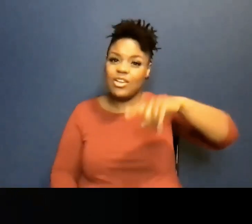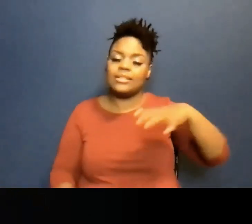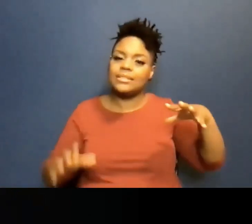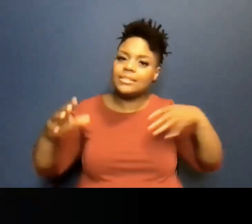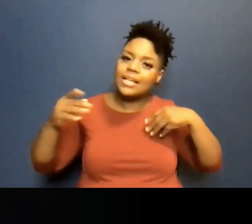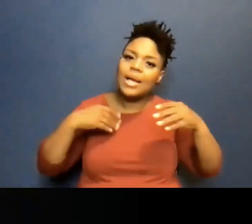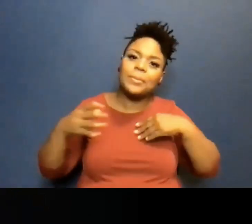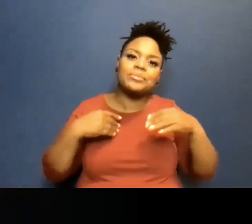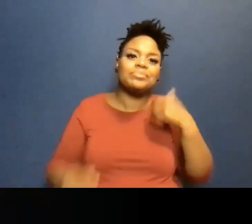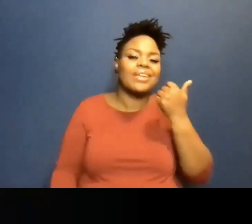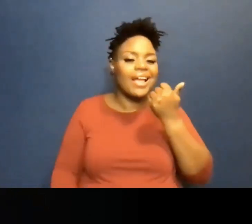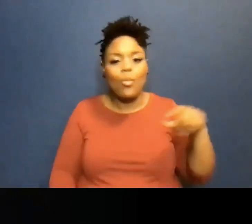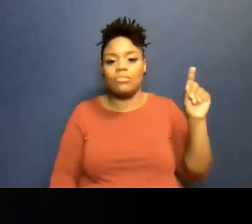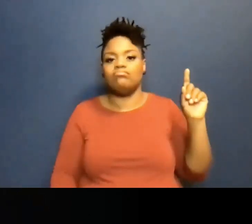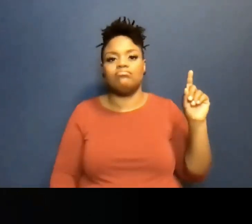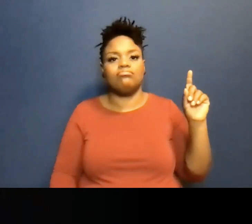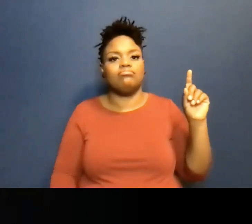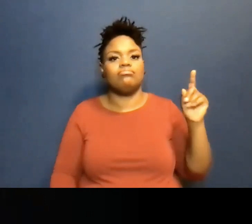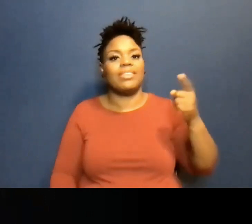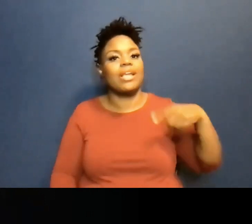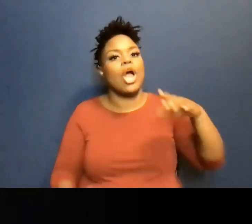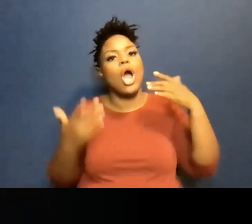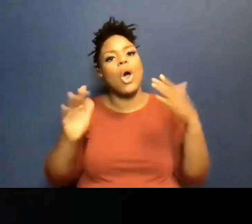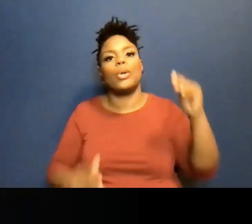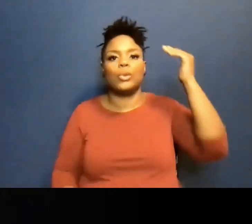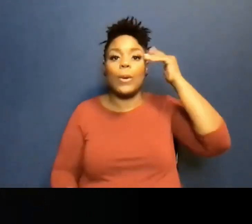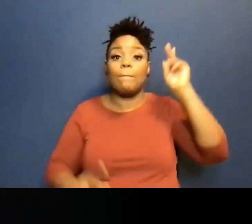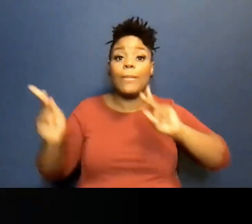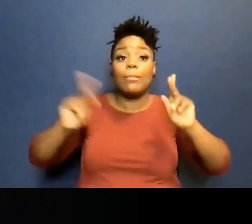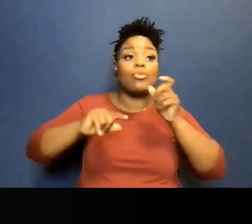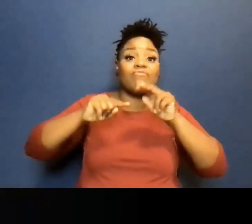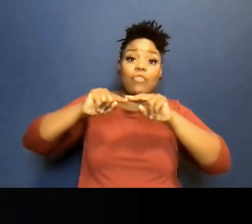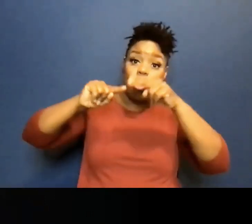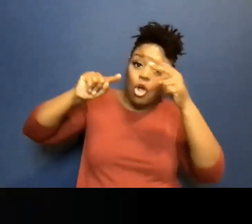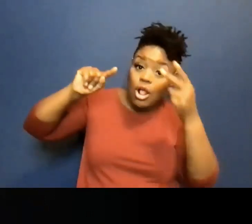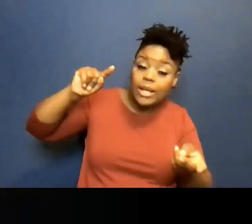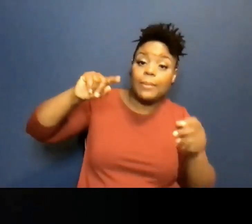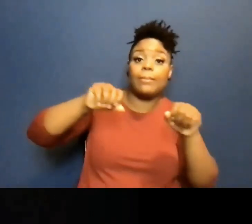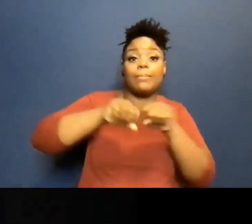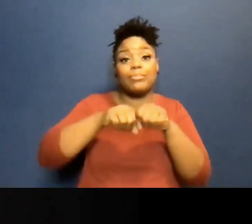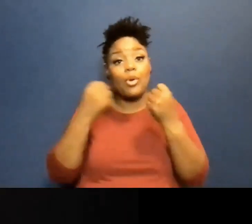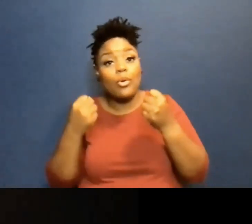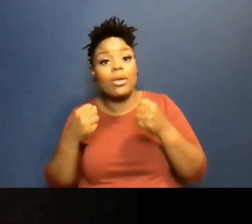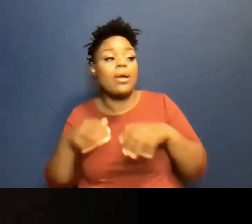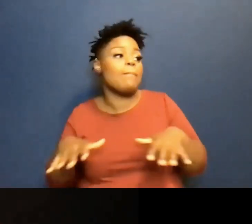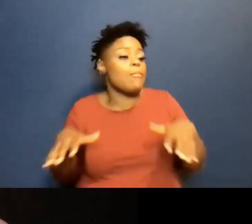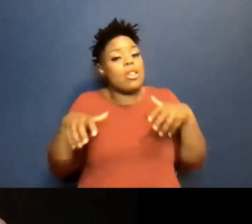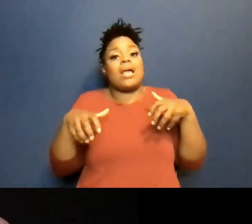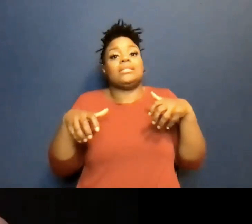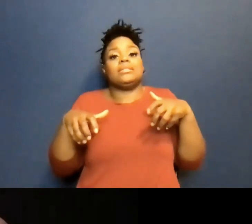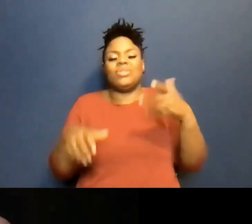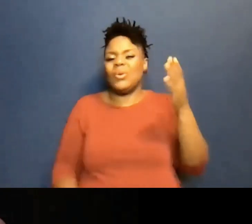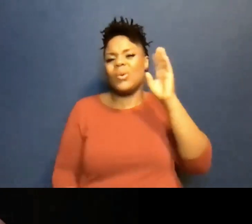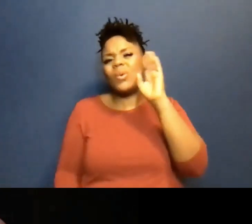lot of people who have fallen off things or broken this or broken that, you know, and just seem to be very easygoing about it. So, yeah, so just to say